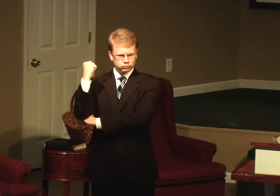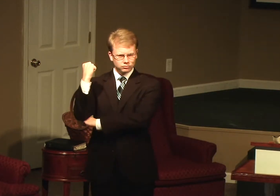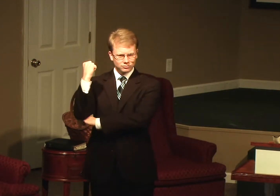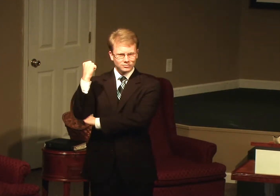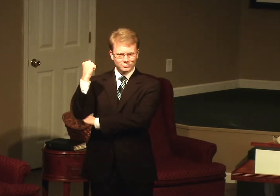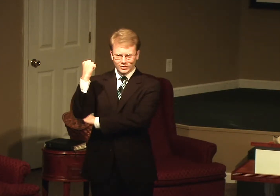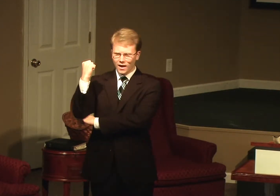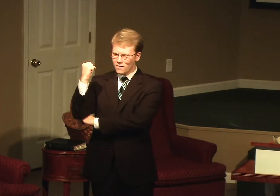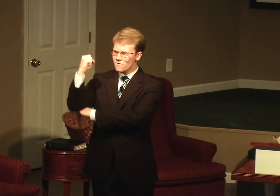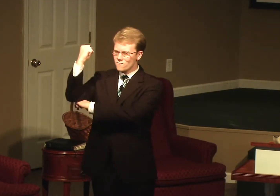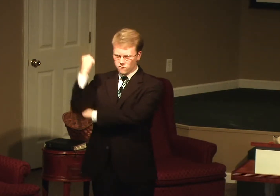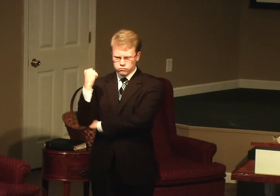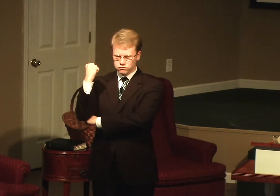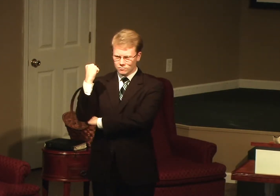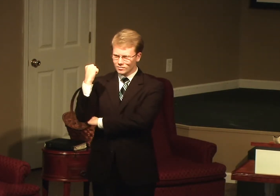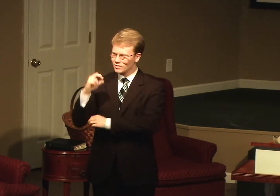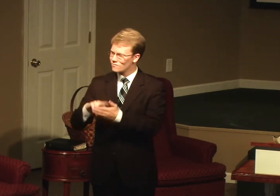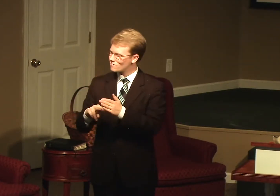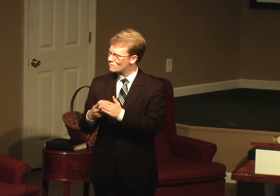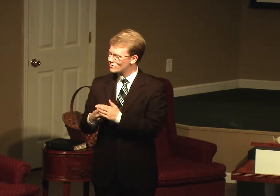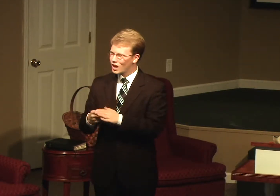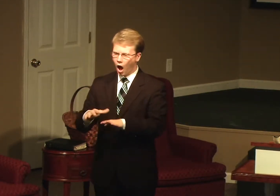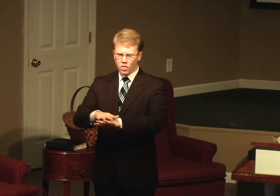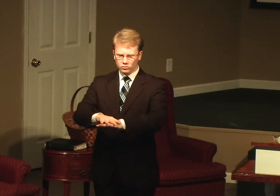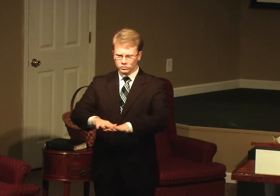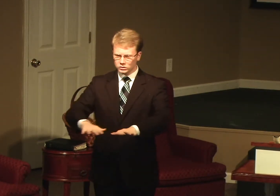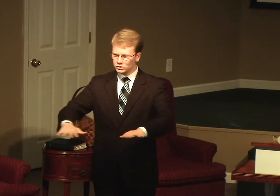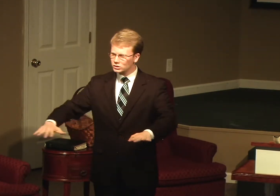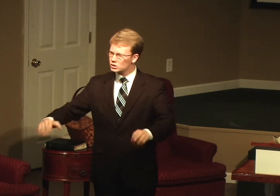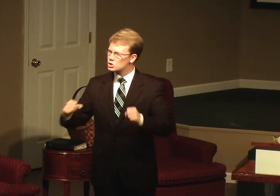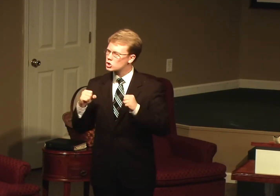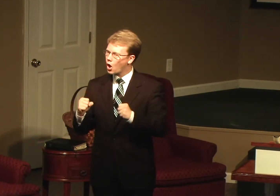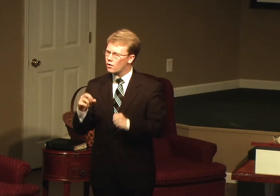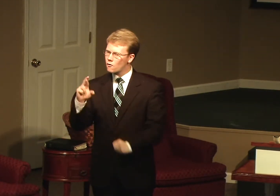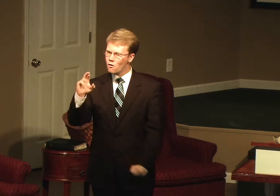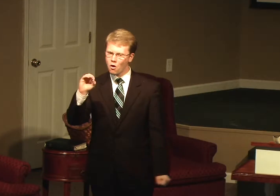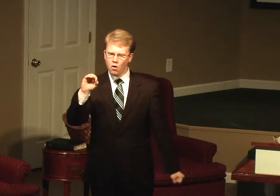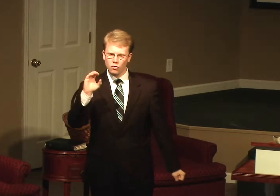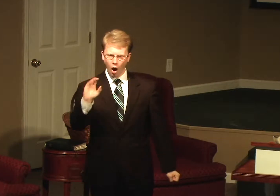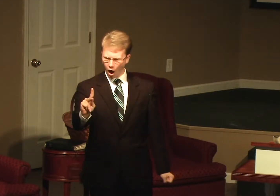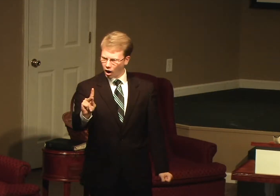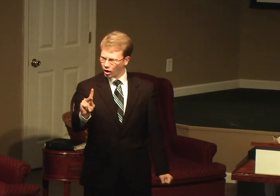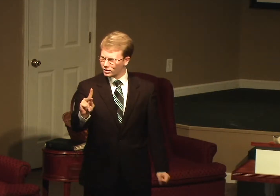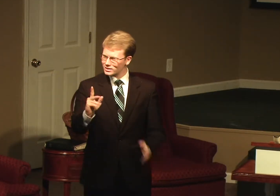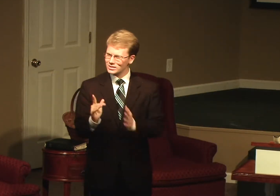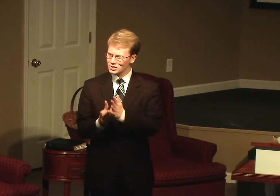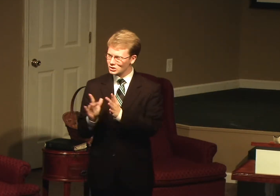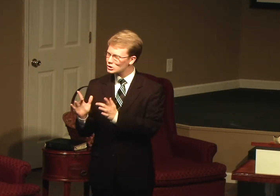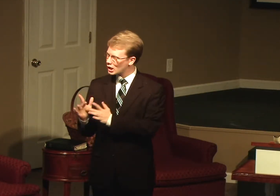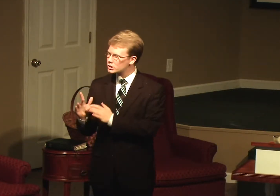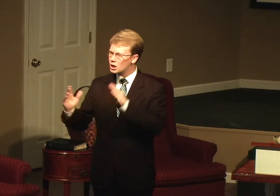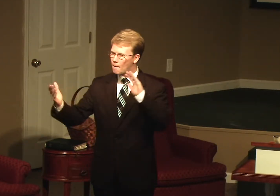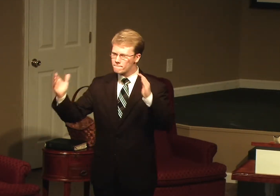sign. I like that word. What does it mean? You have a foundation that is solid like a rock.